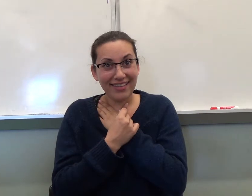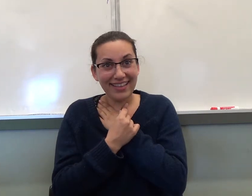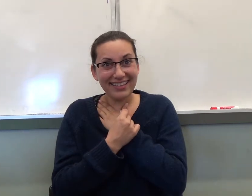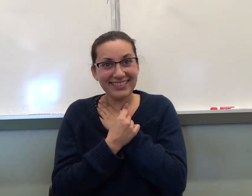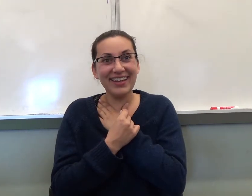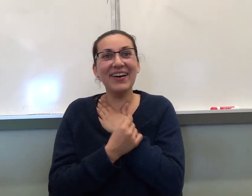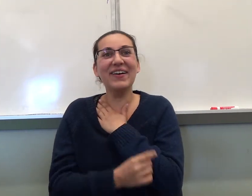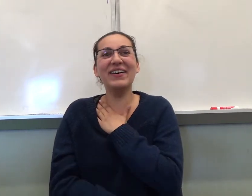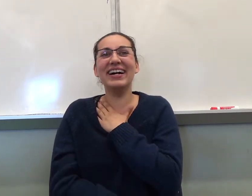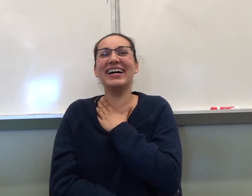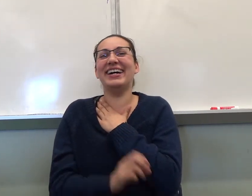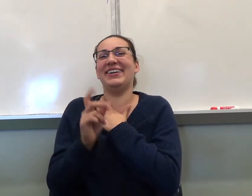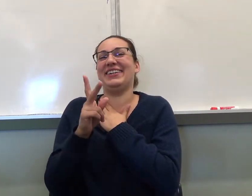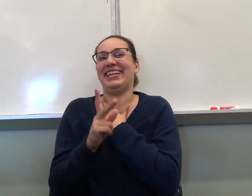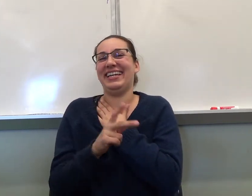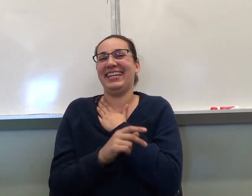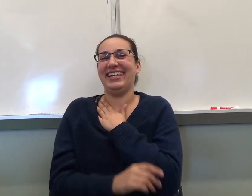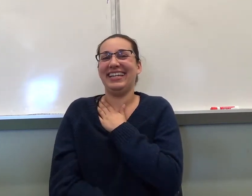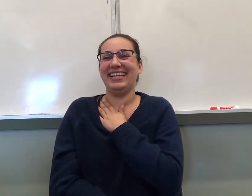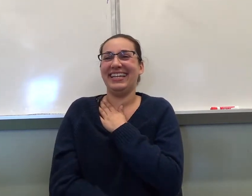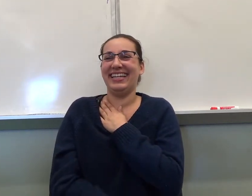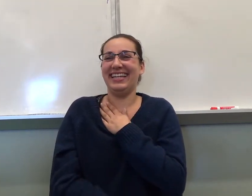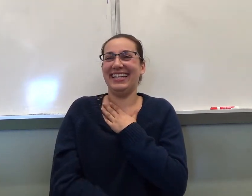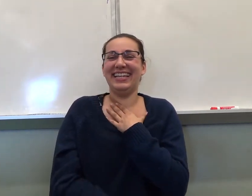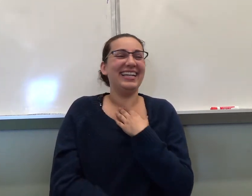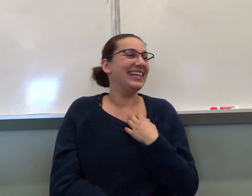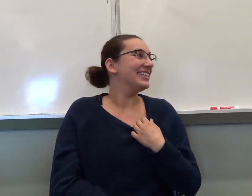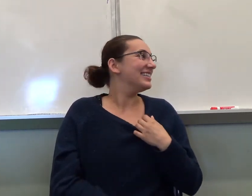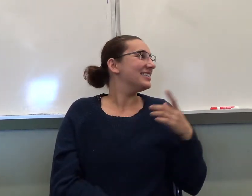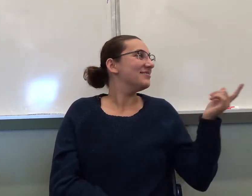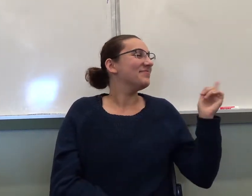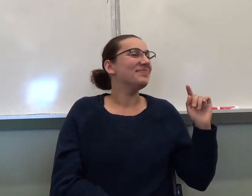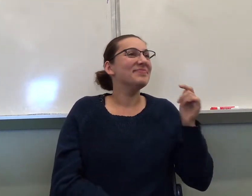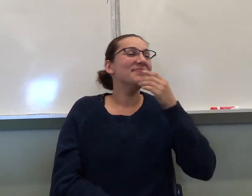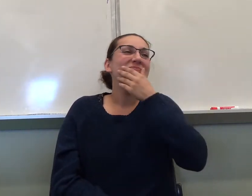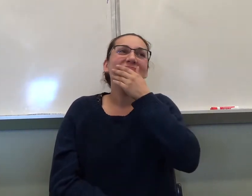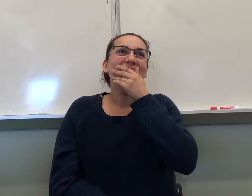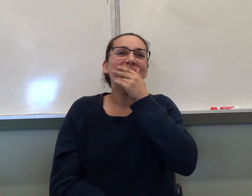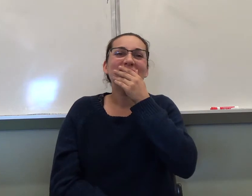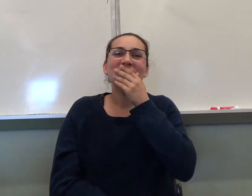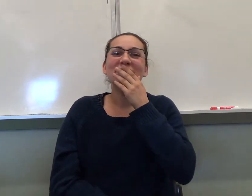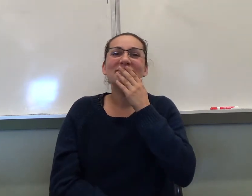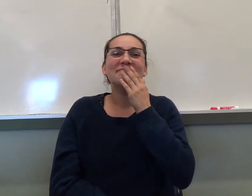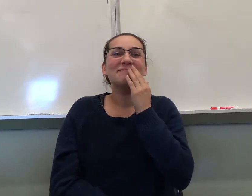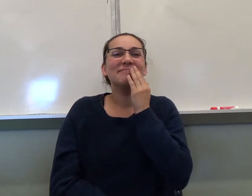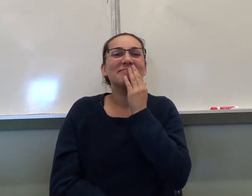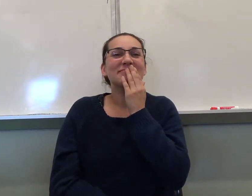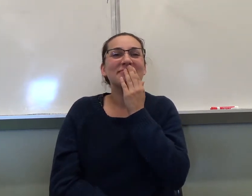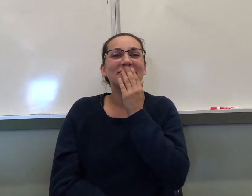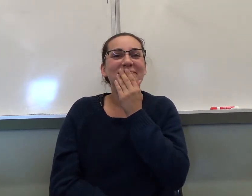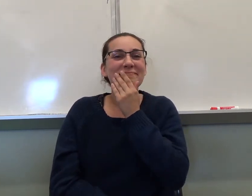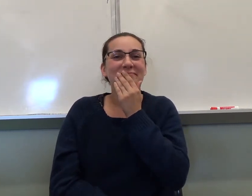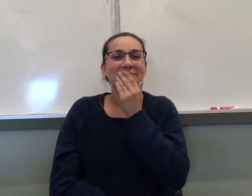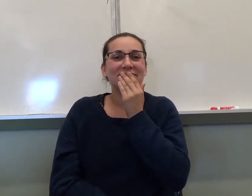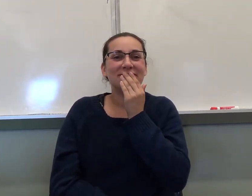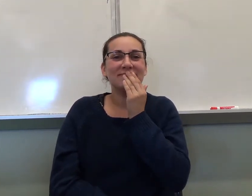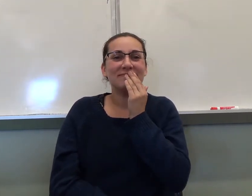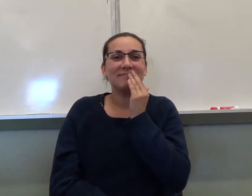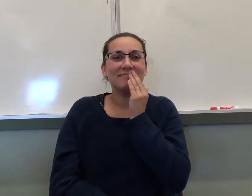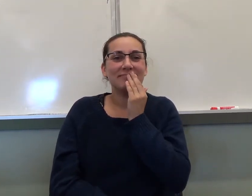All right? You can do conversion factors if you want to, but it's so much easier. Where are you starting? You're starting with